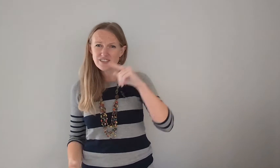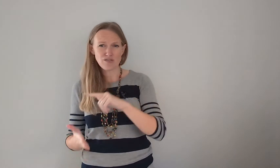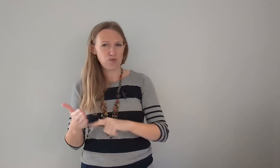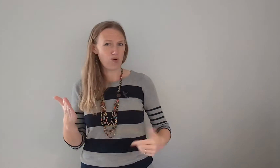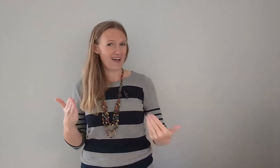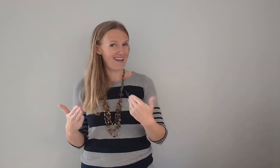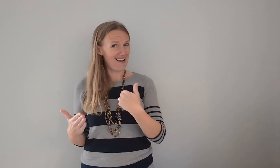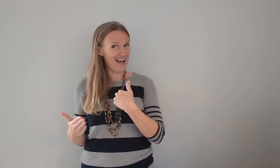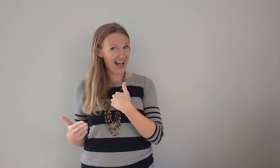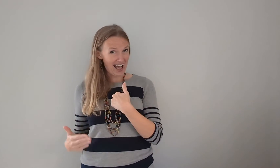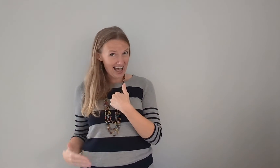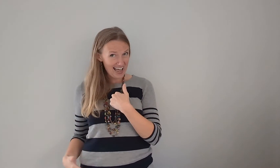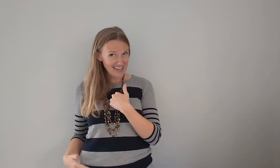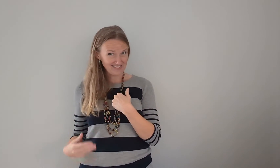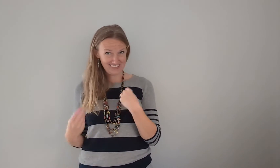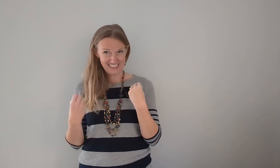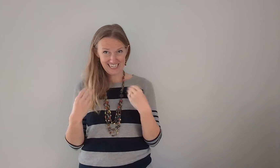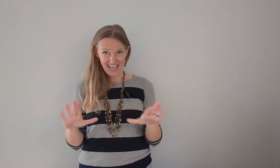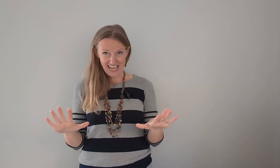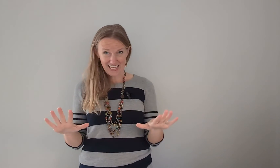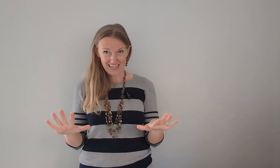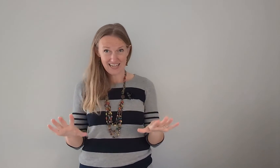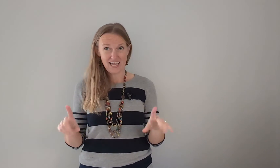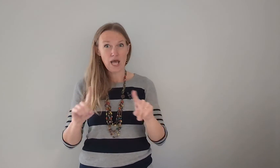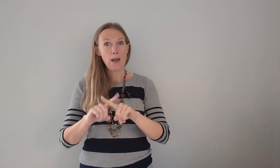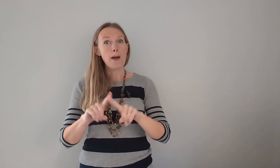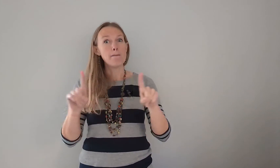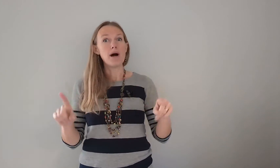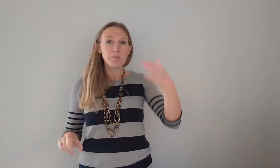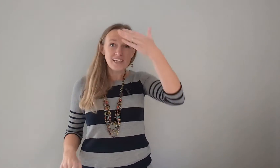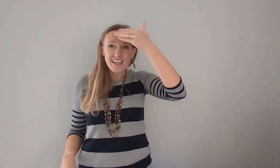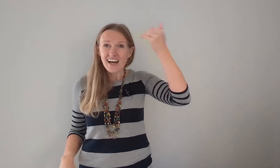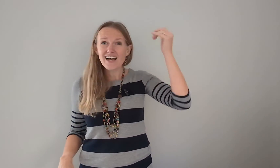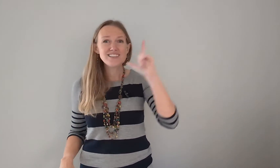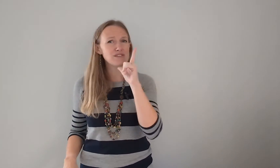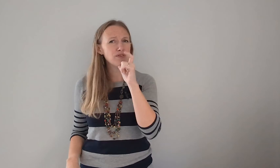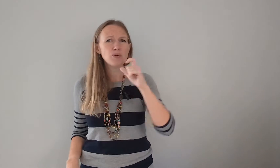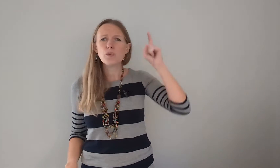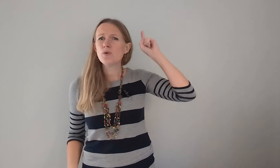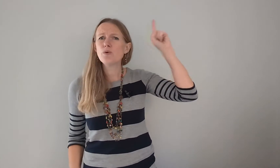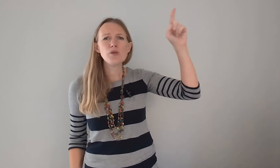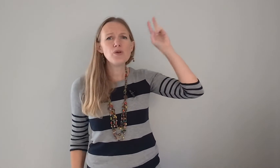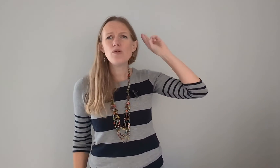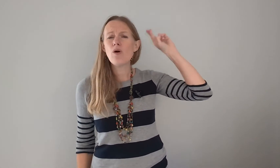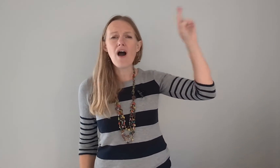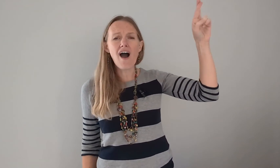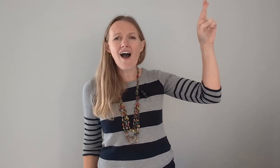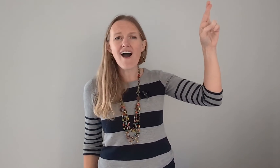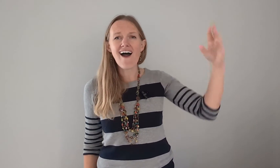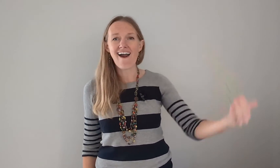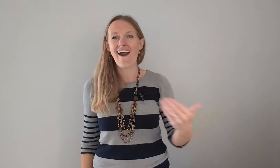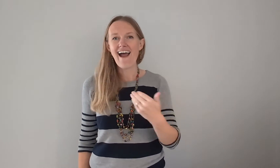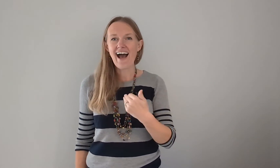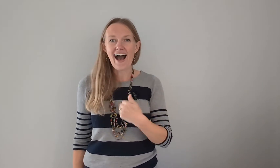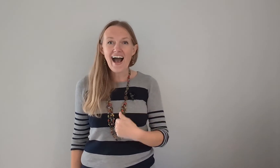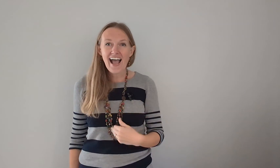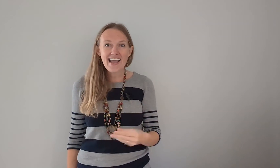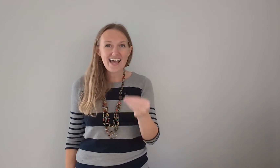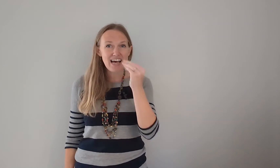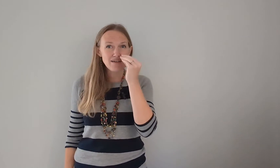of what I've done, but because of who you are. I am